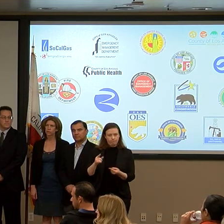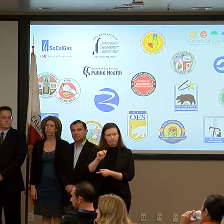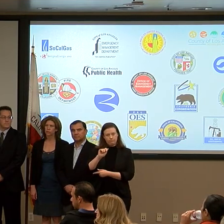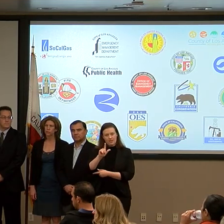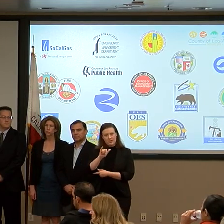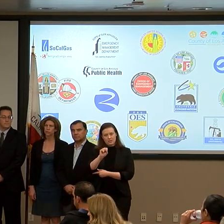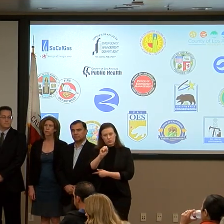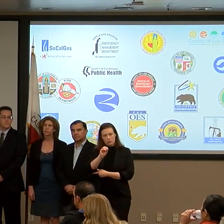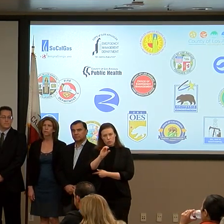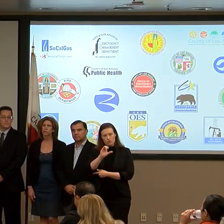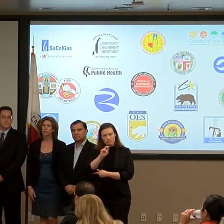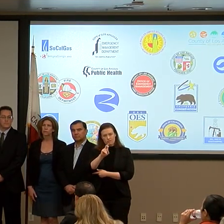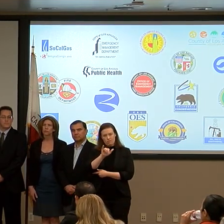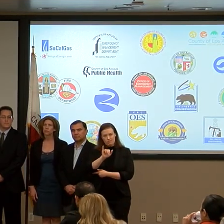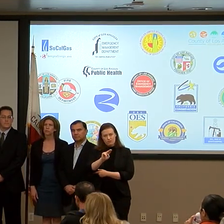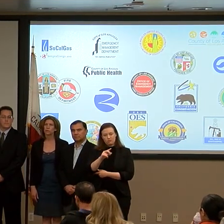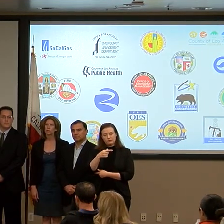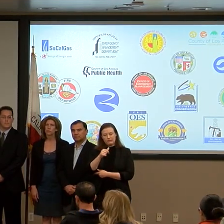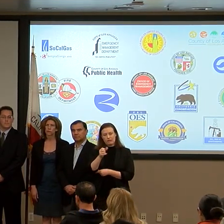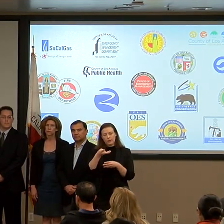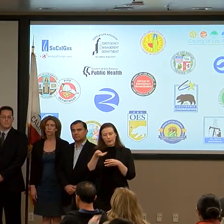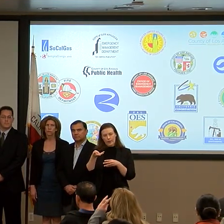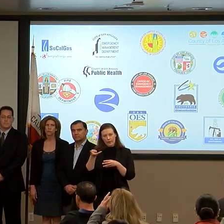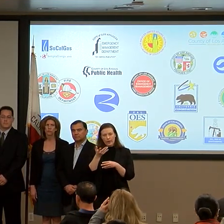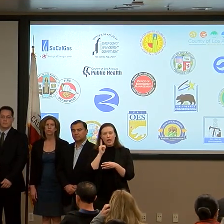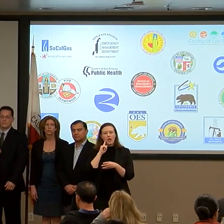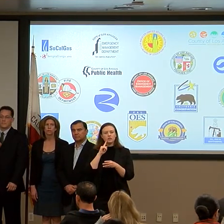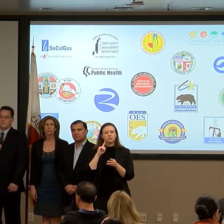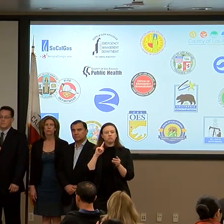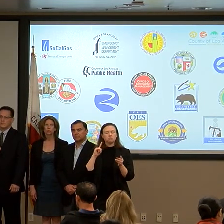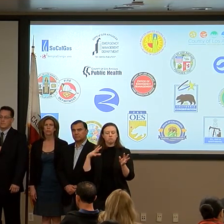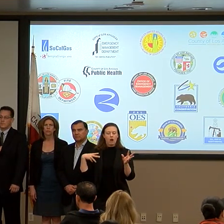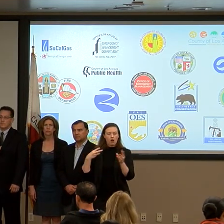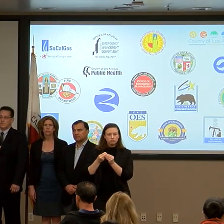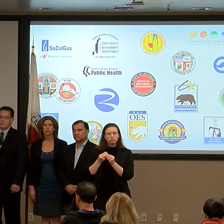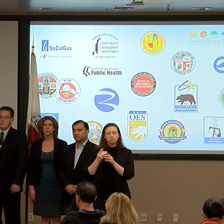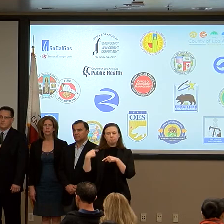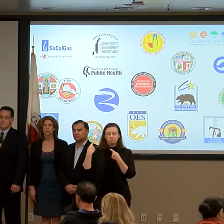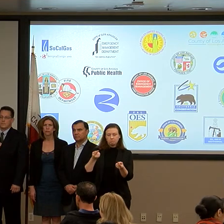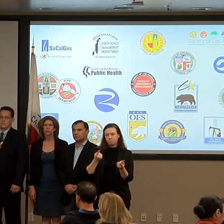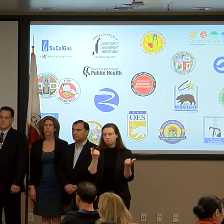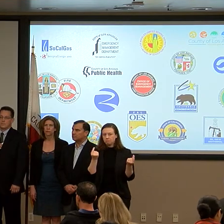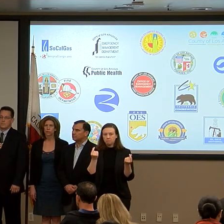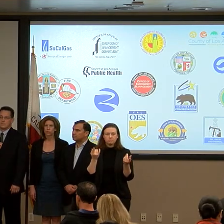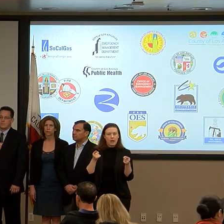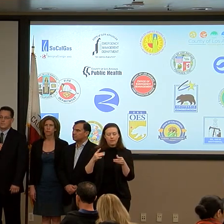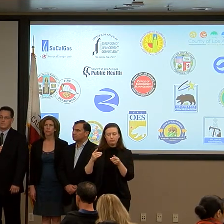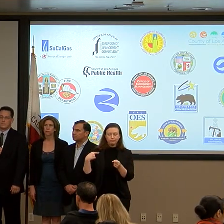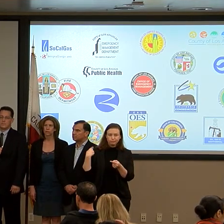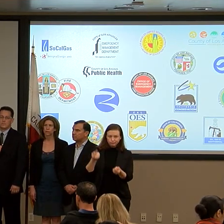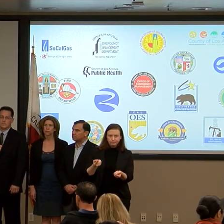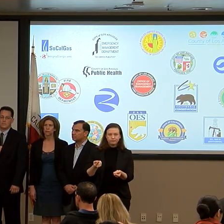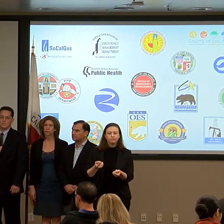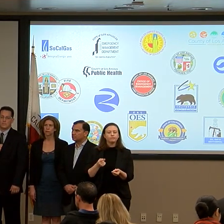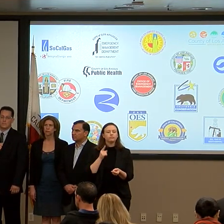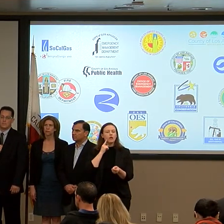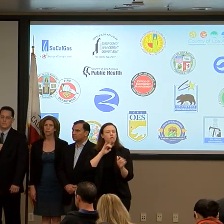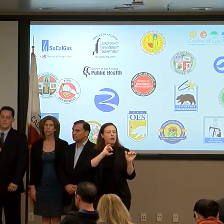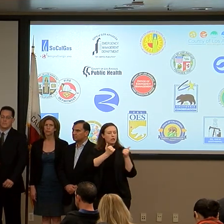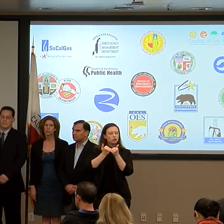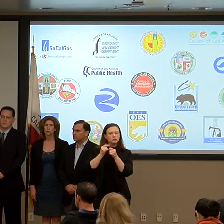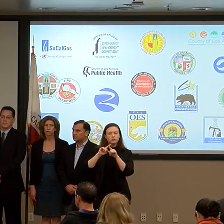Canyon gas leak and all the actions that have taken place and how the agencies have come